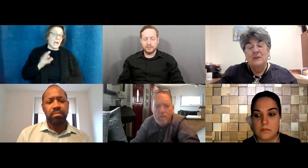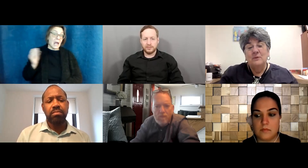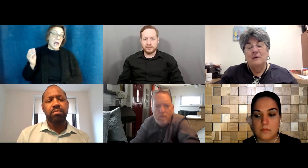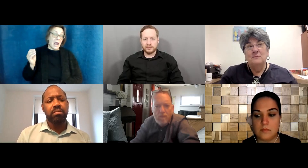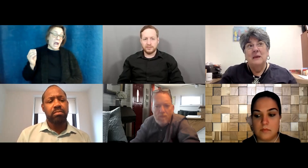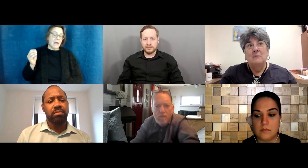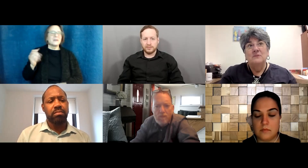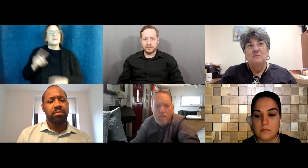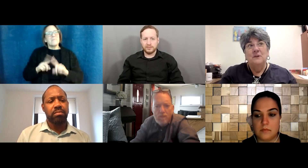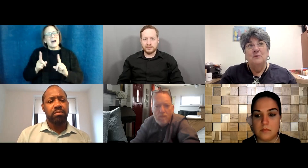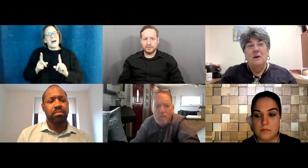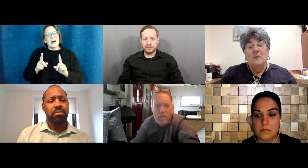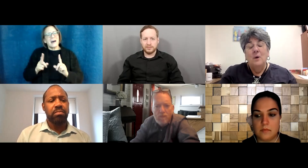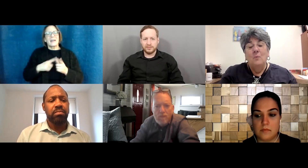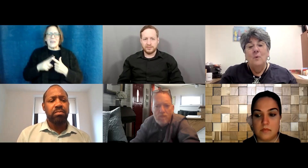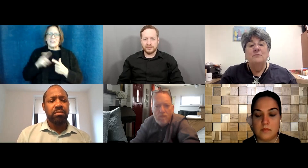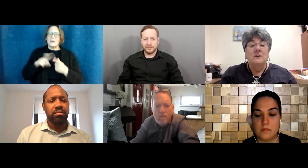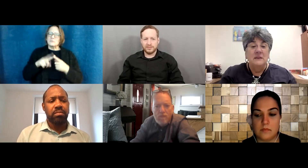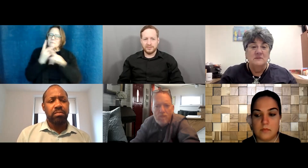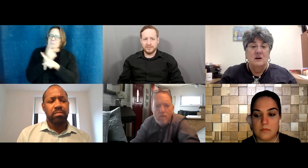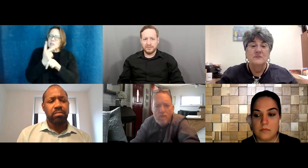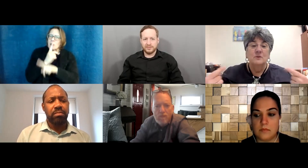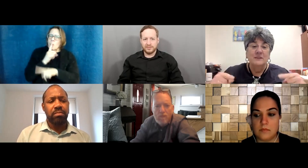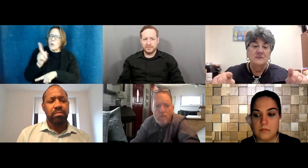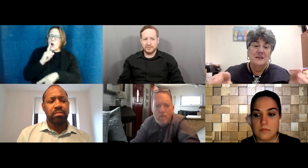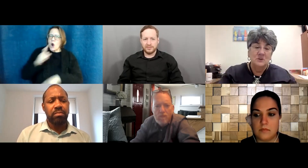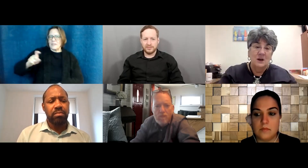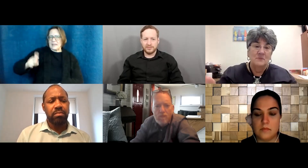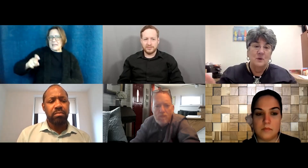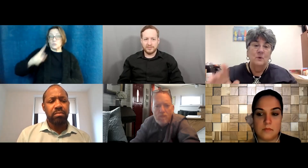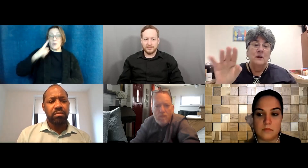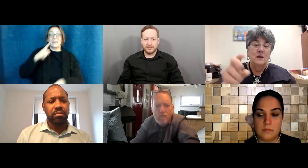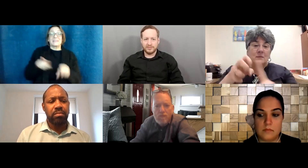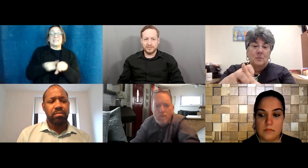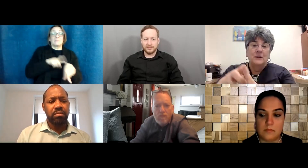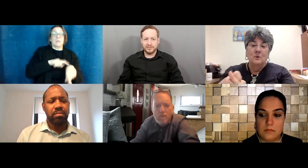but then you have to be able to figure out where the needs are. So at the same time